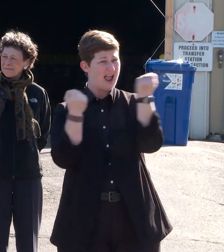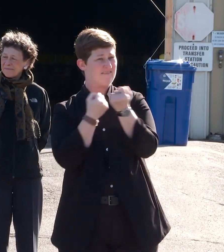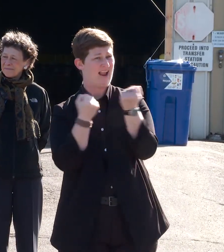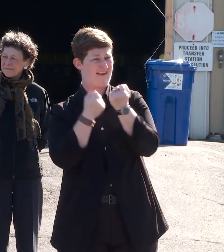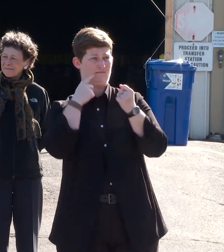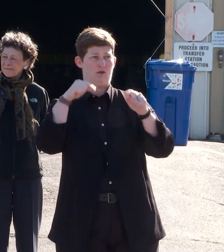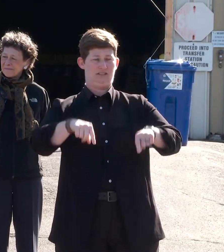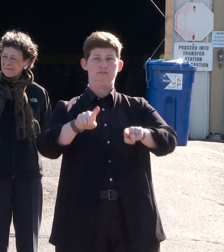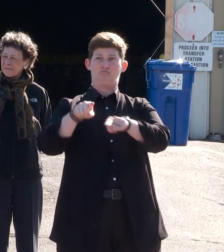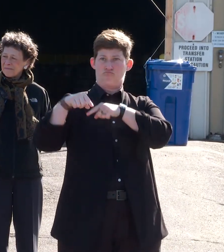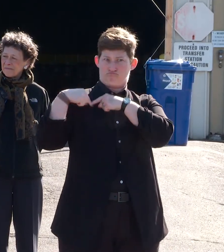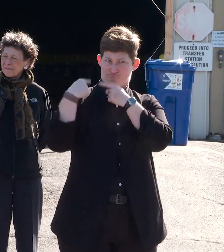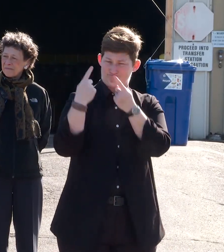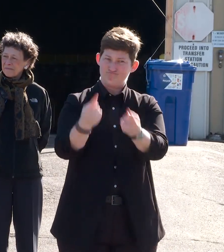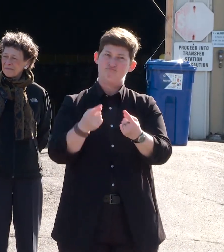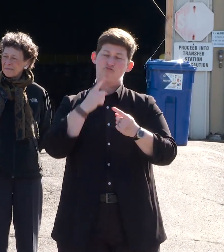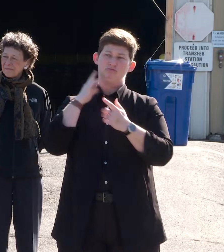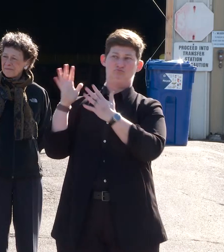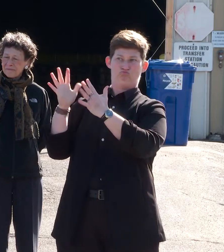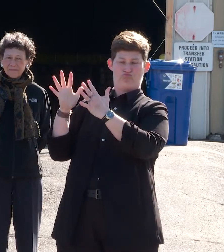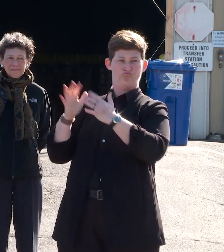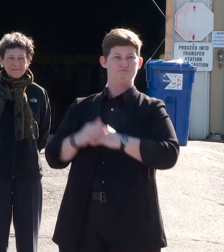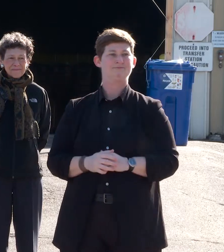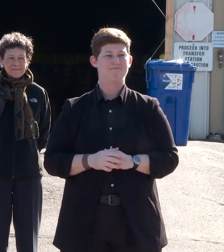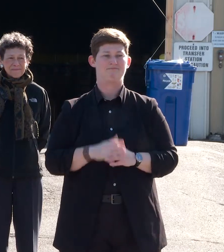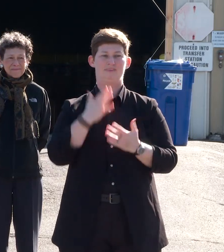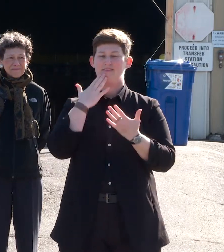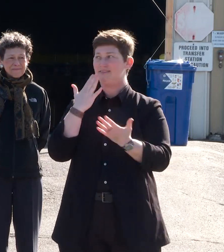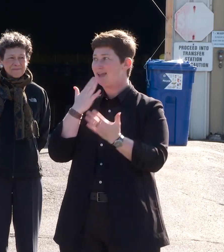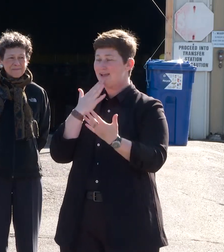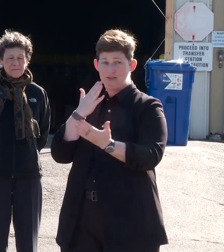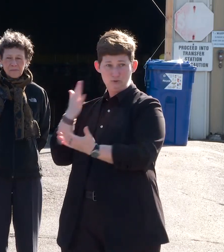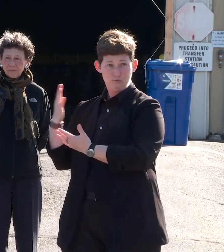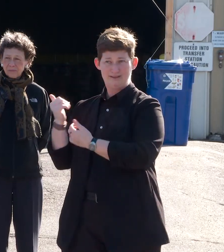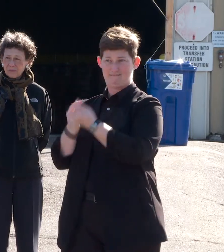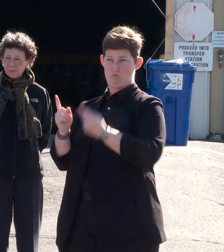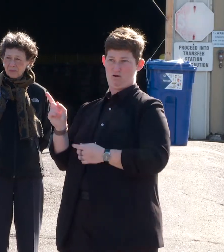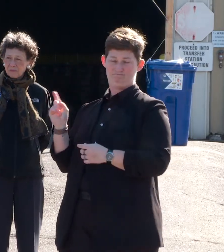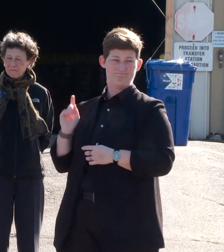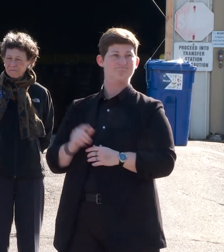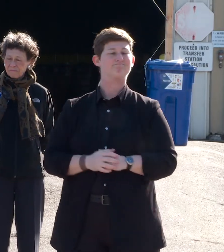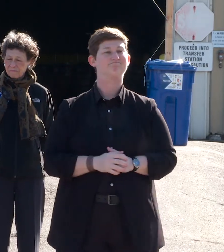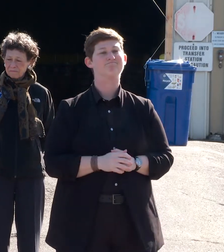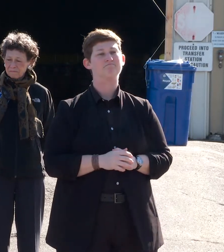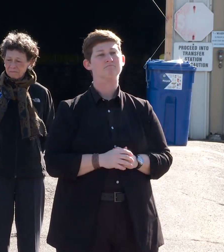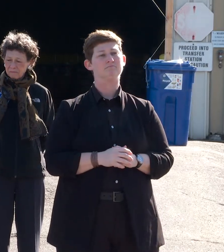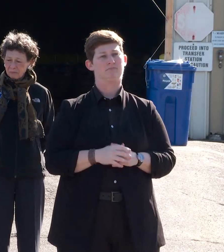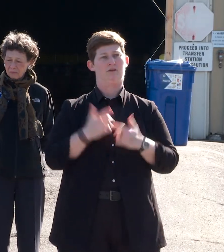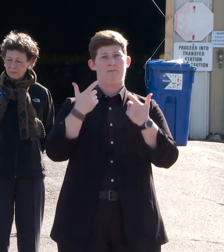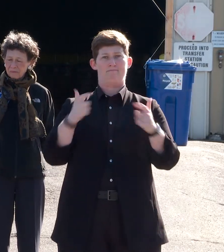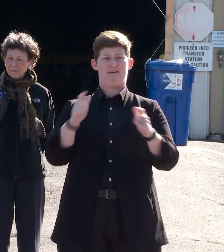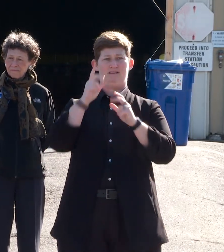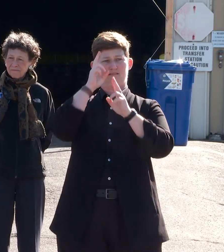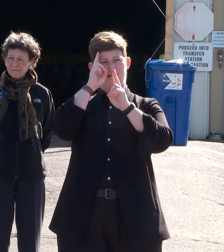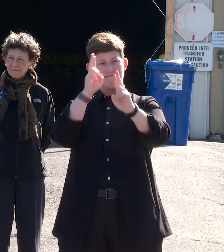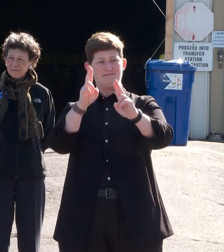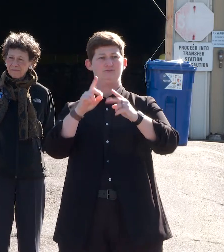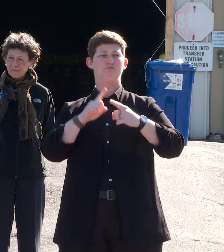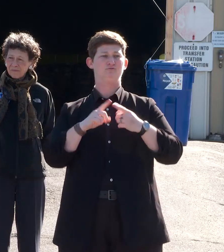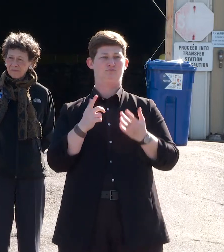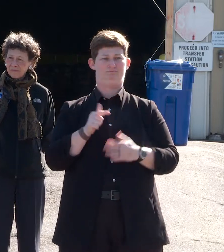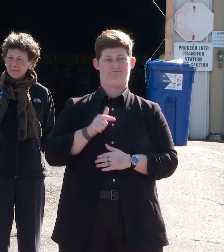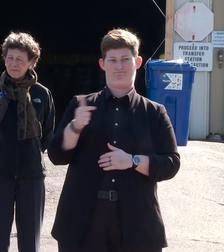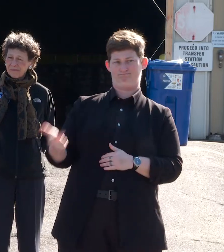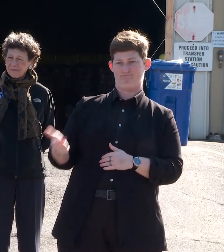time. So again, a huge thank you to everybody. And with that, it is my great honor to turn it over to EPA